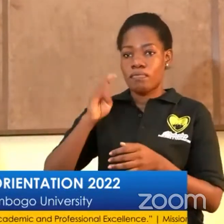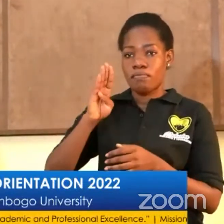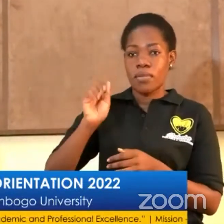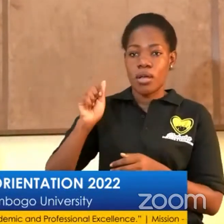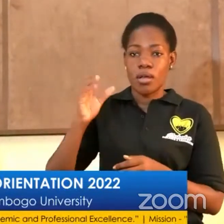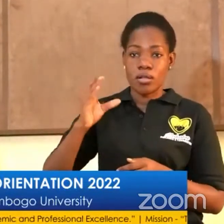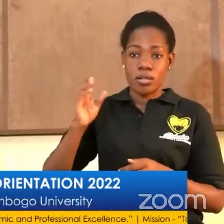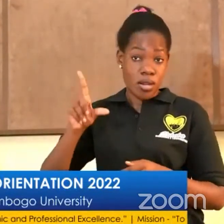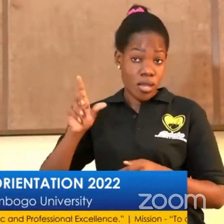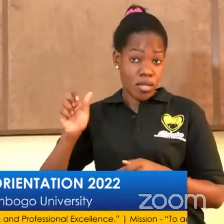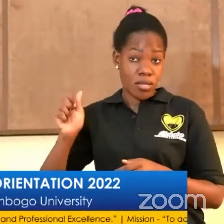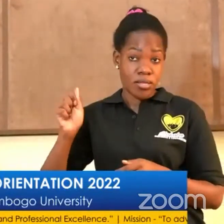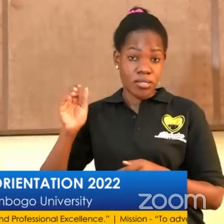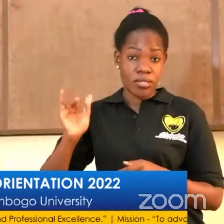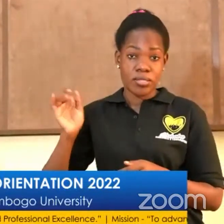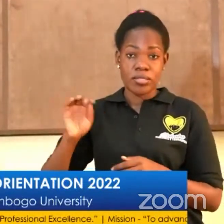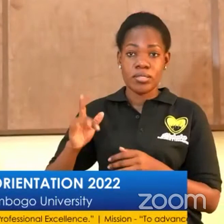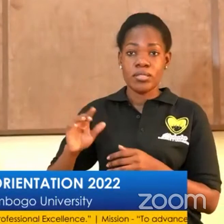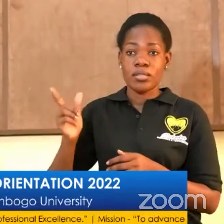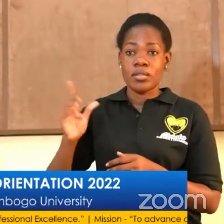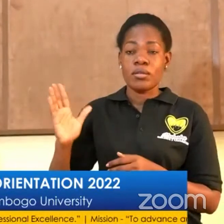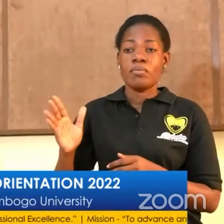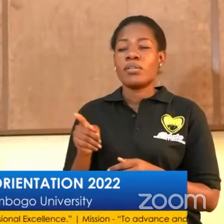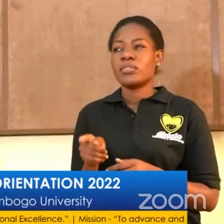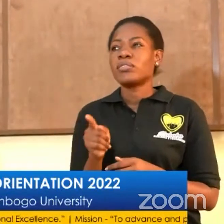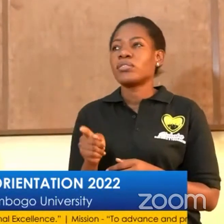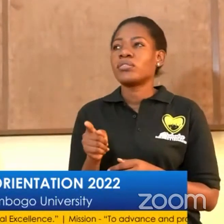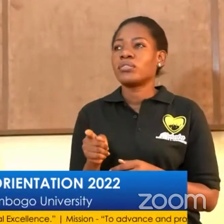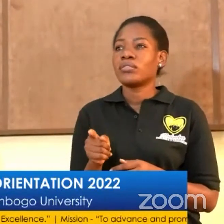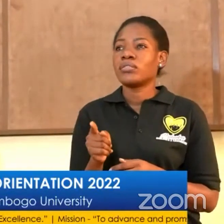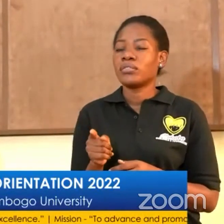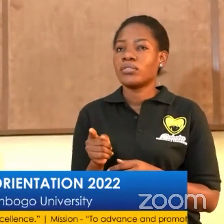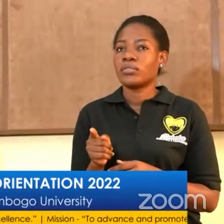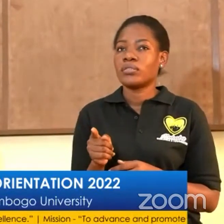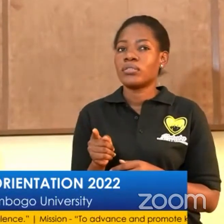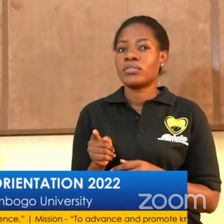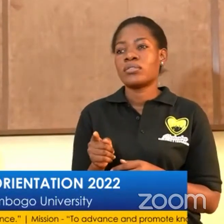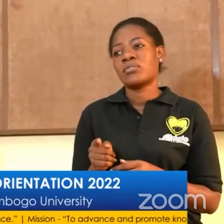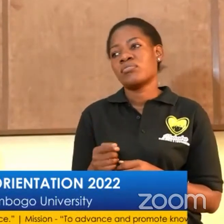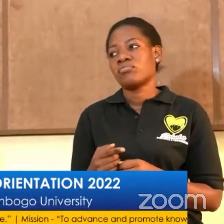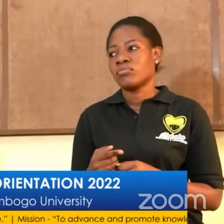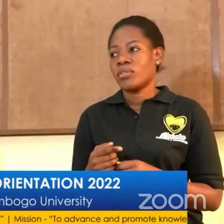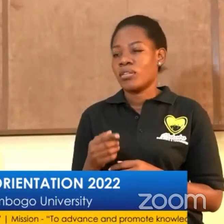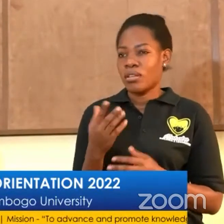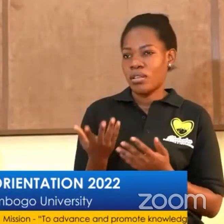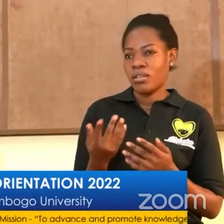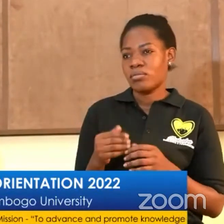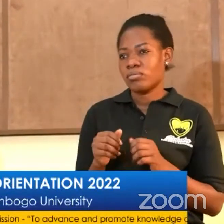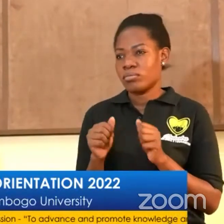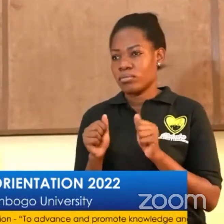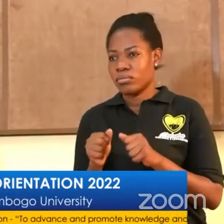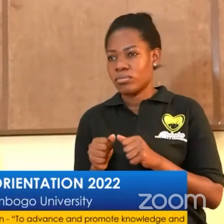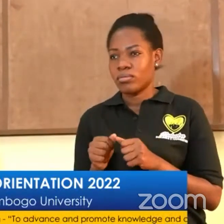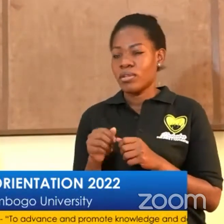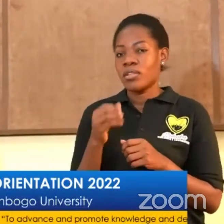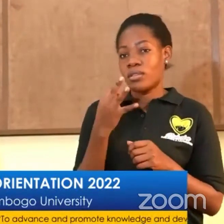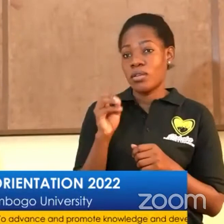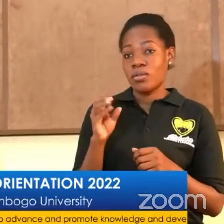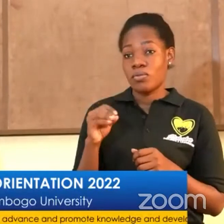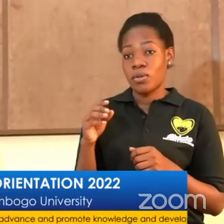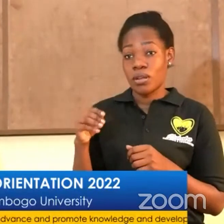This library has a capacity of 300 users, and